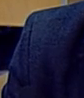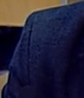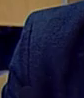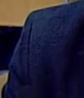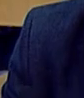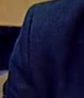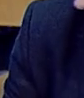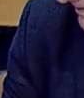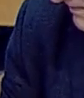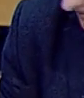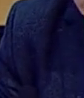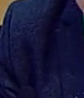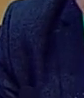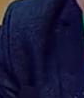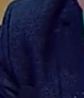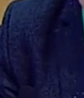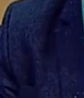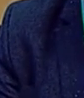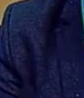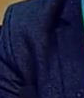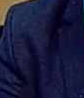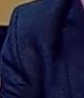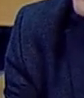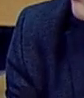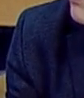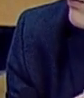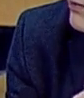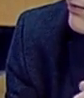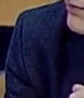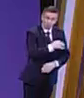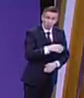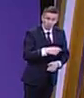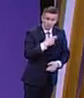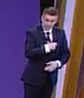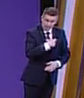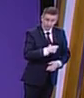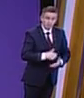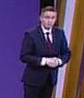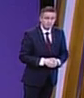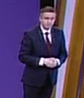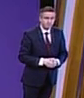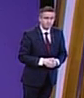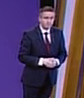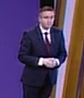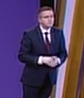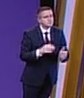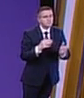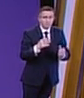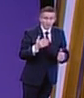falls under non-medical personal help. Thank you. Mark has given us some indication this morning about some of